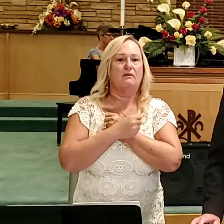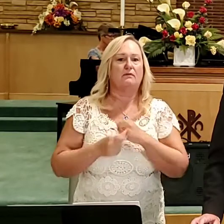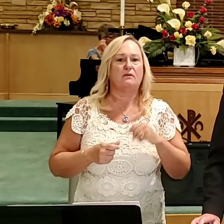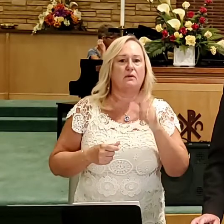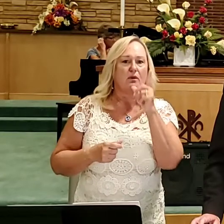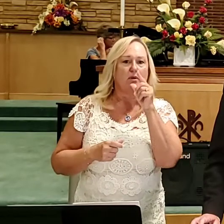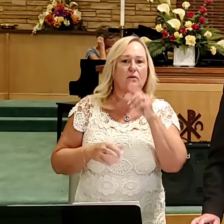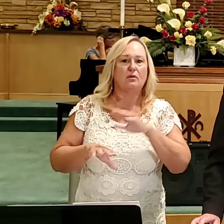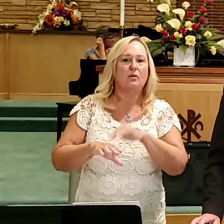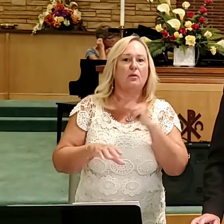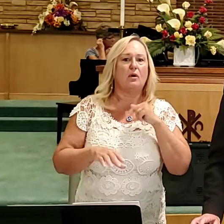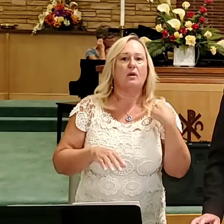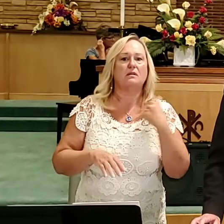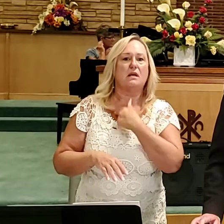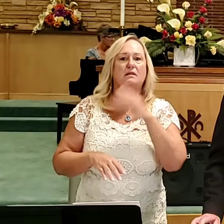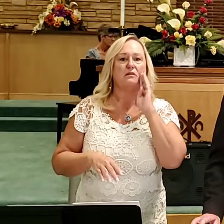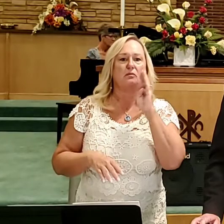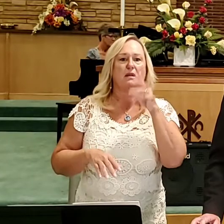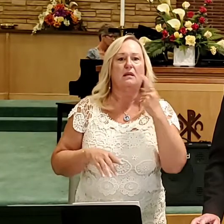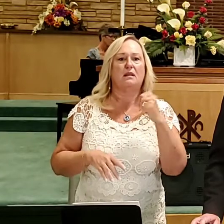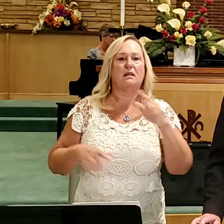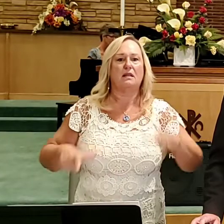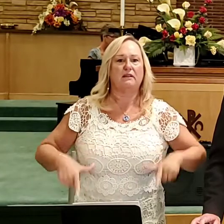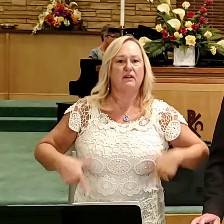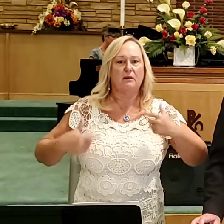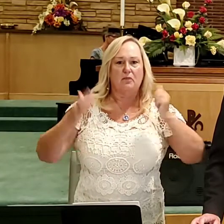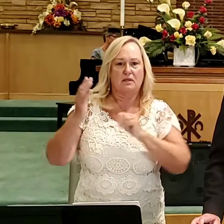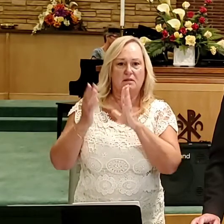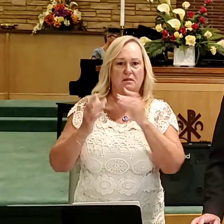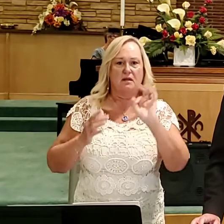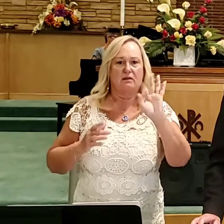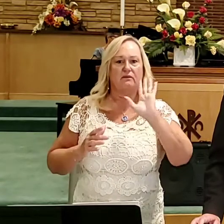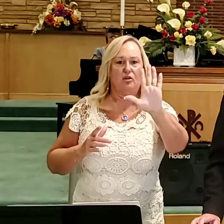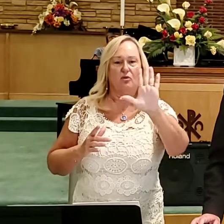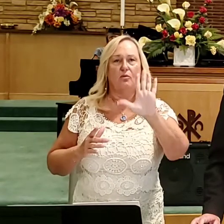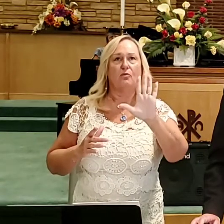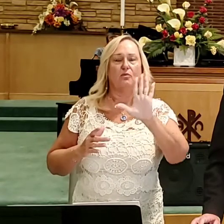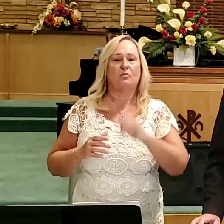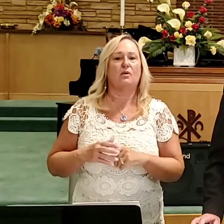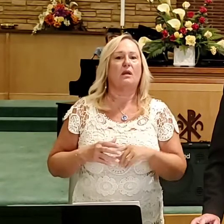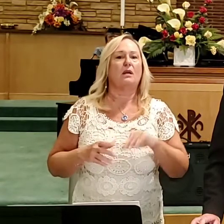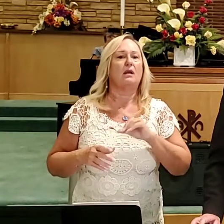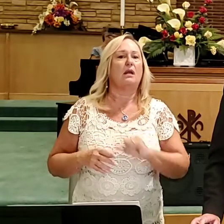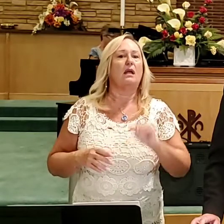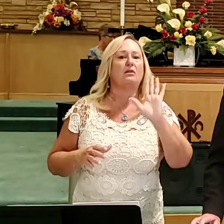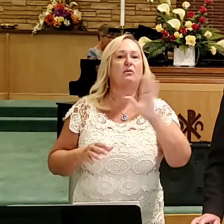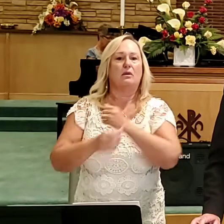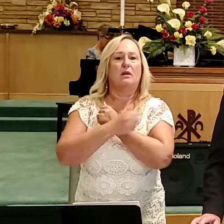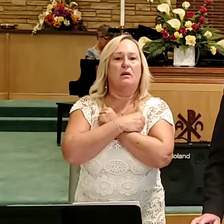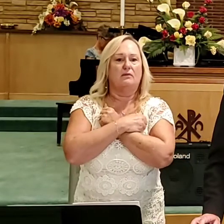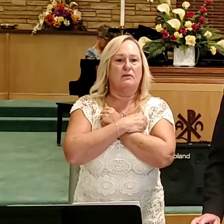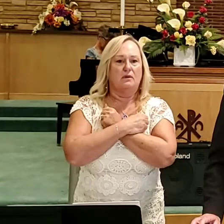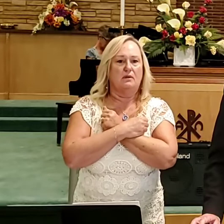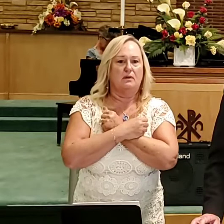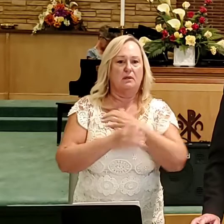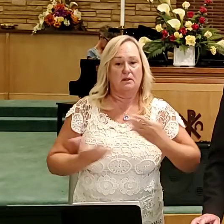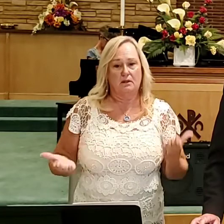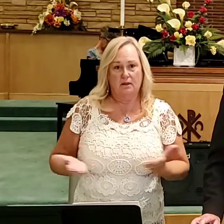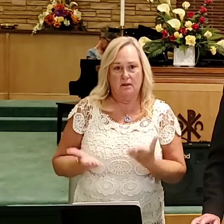Love, who calls us to be the living presence of you and of your love